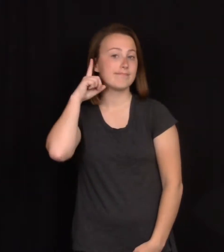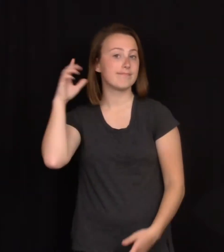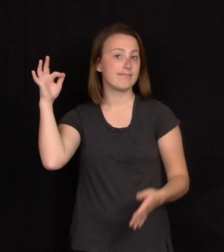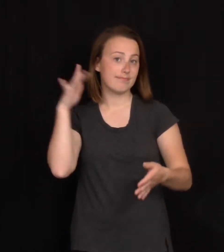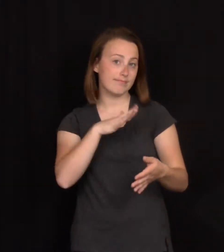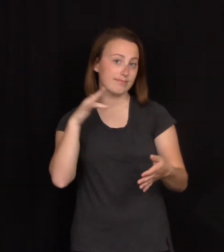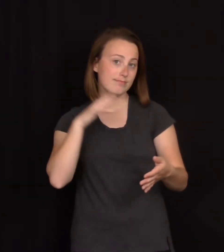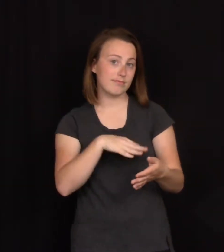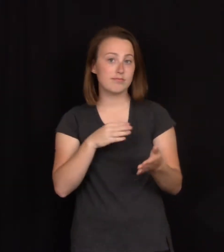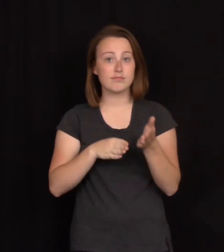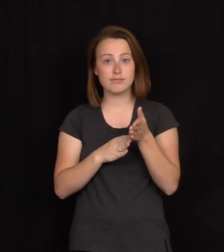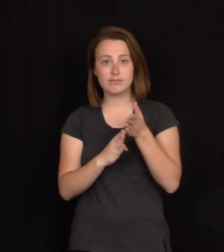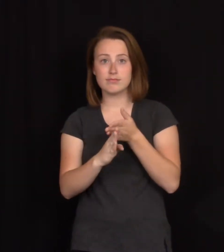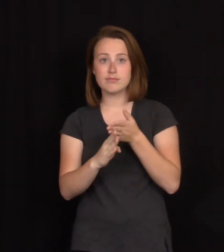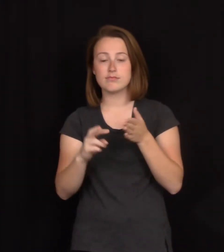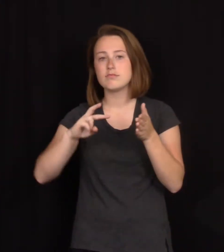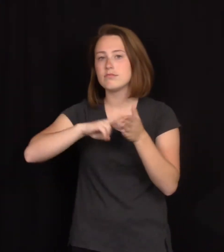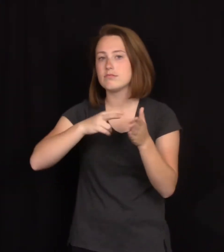What exactly is a Deaf Studies minor?